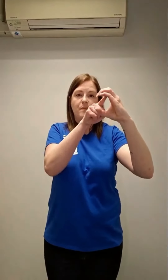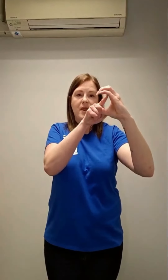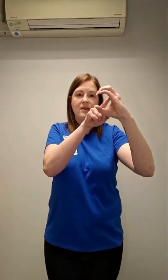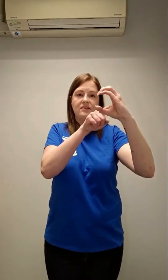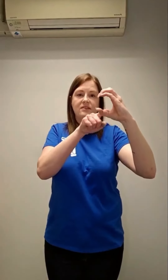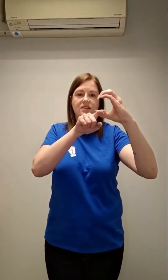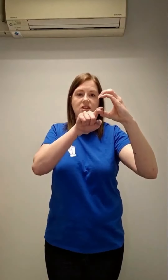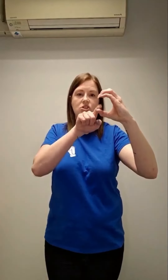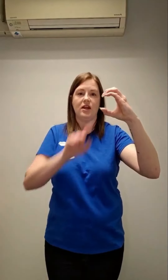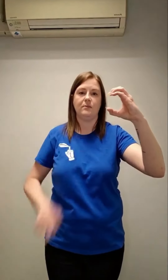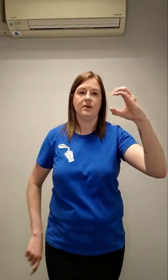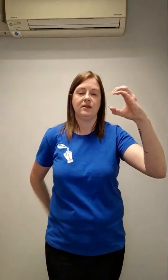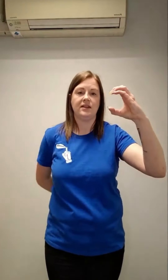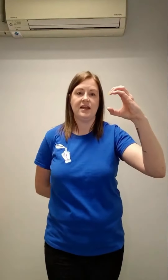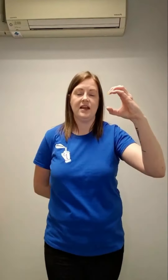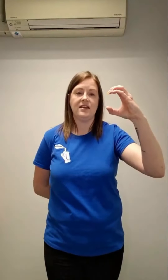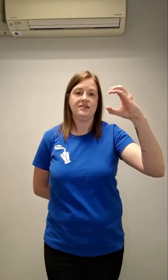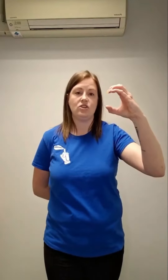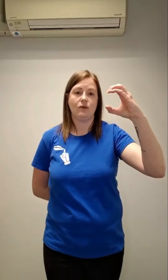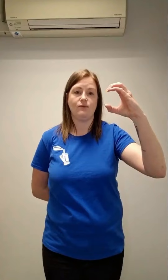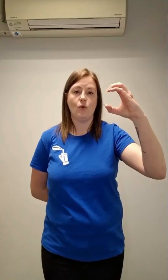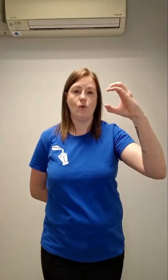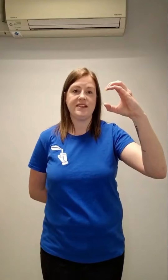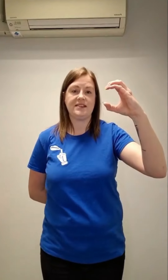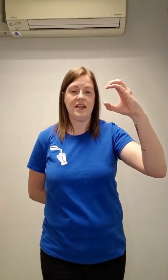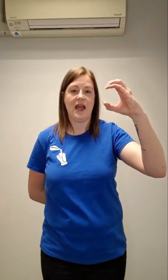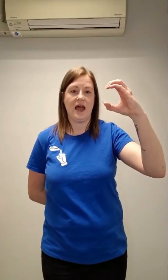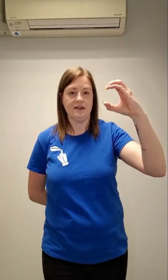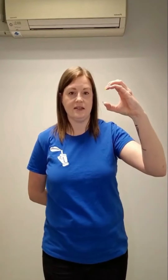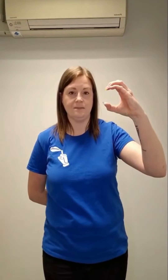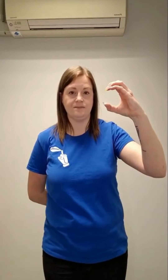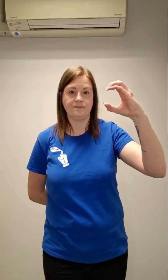big C shape. This is your full C hand.